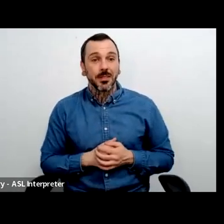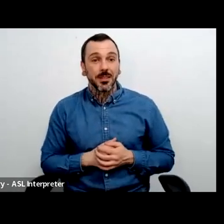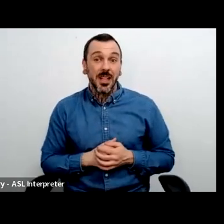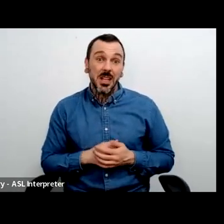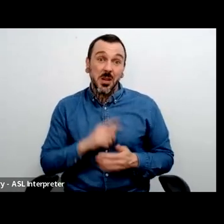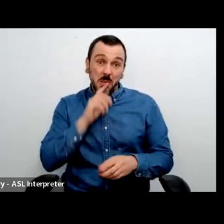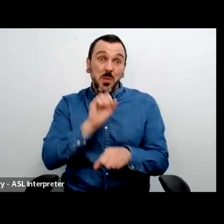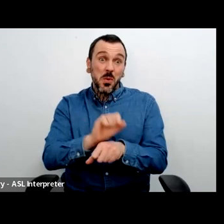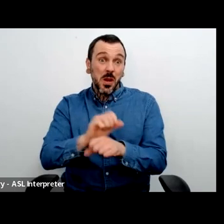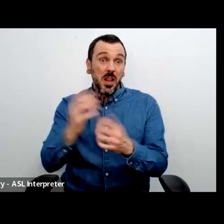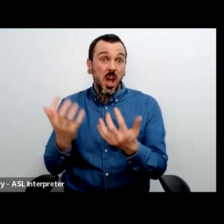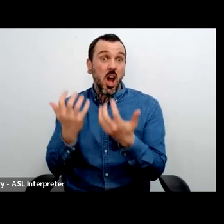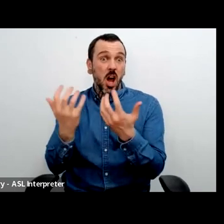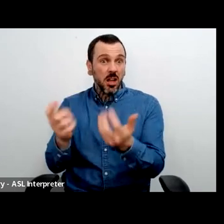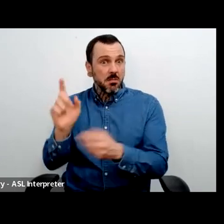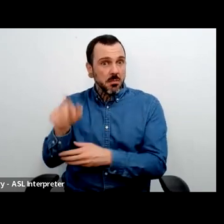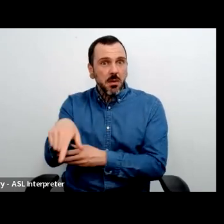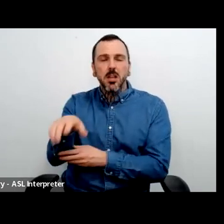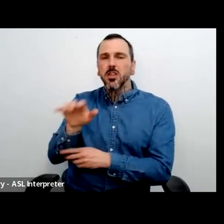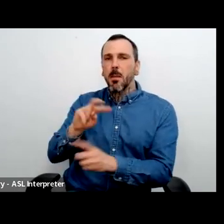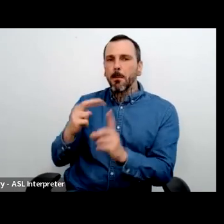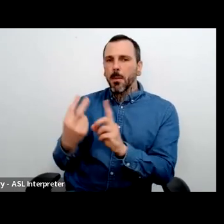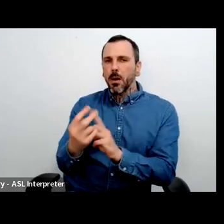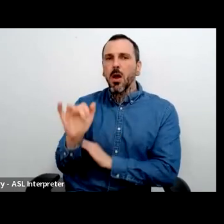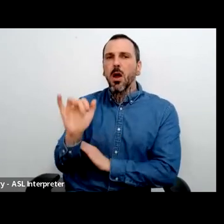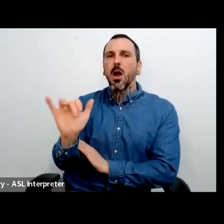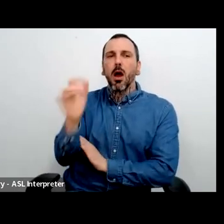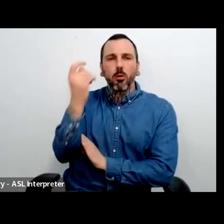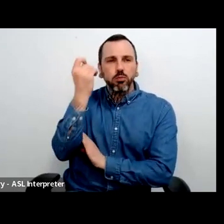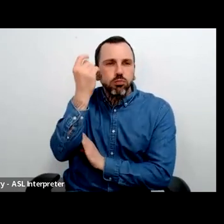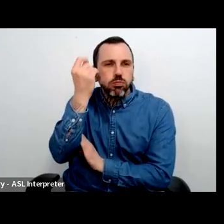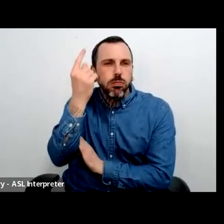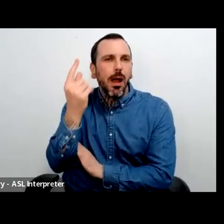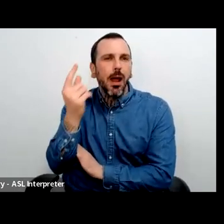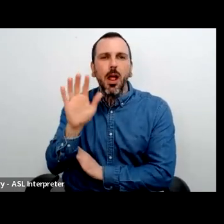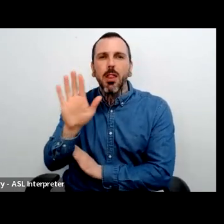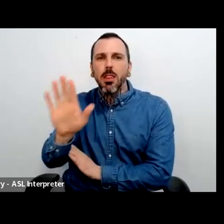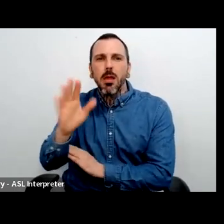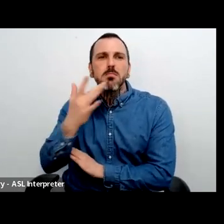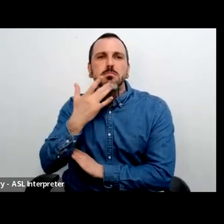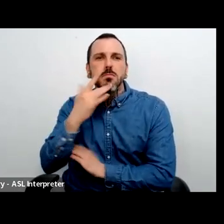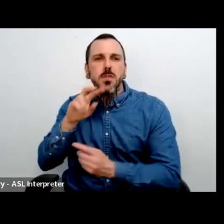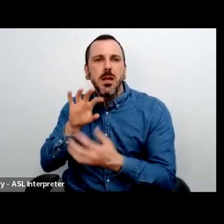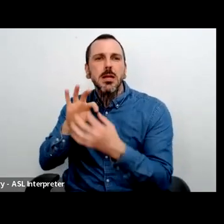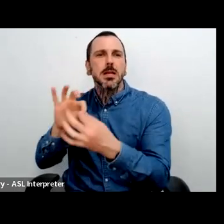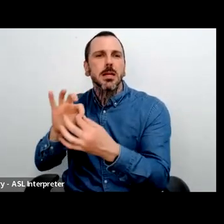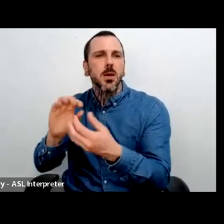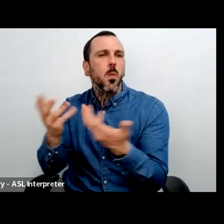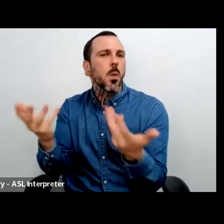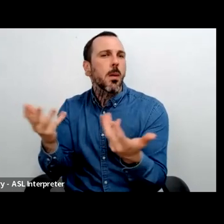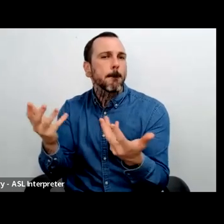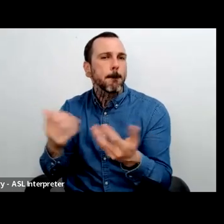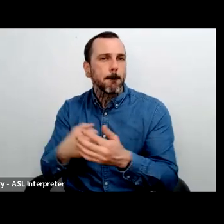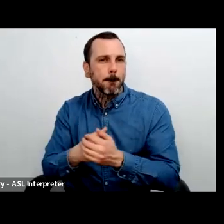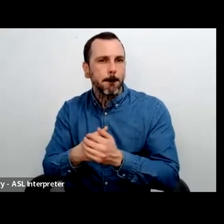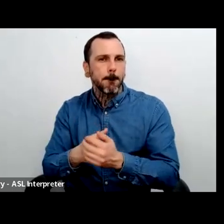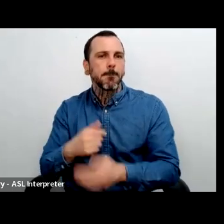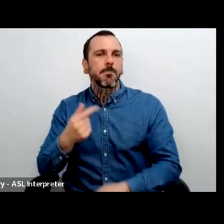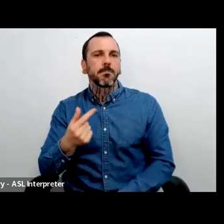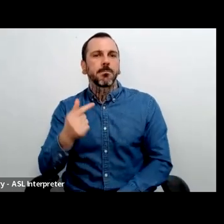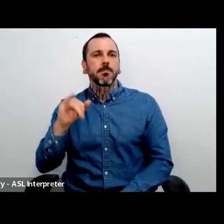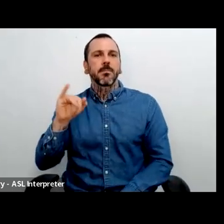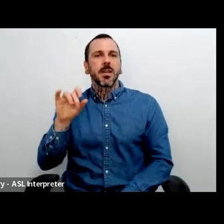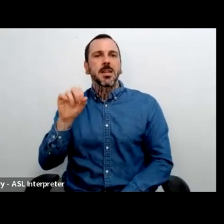them and how they want to be connected with. And just to be really clear, real deal